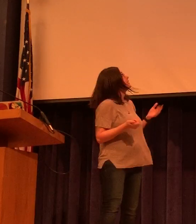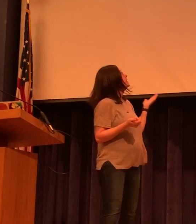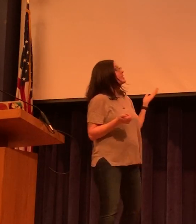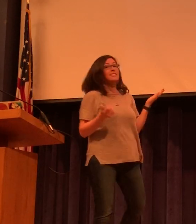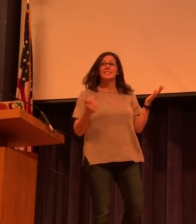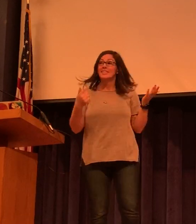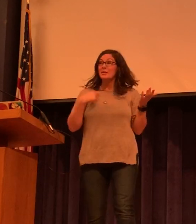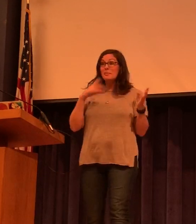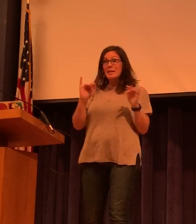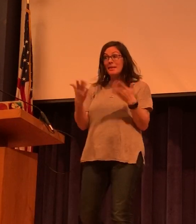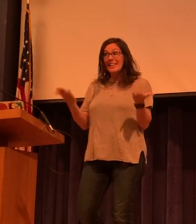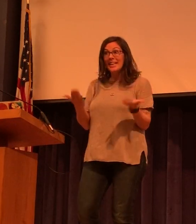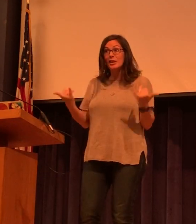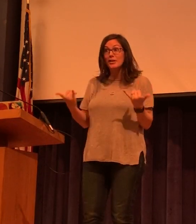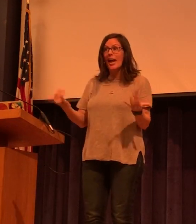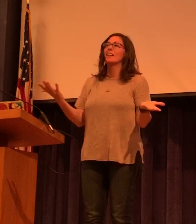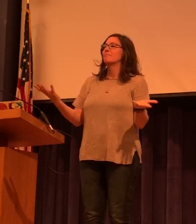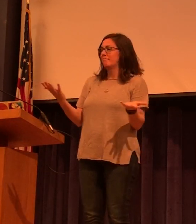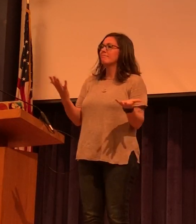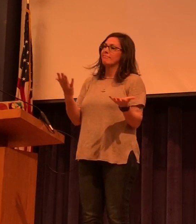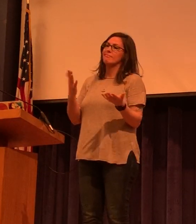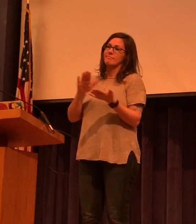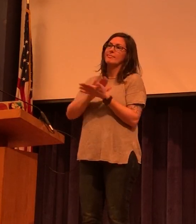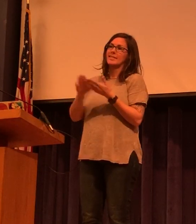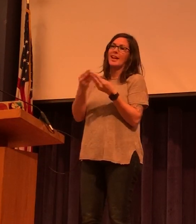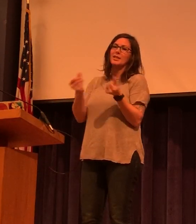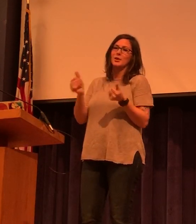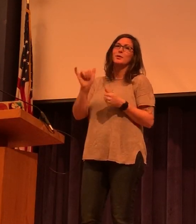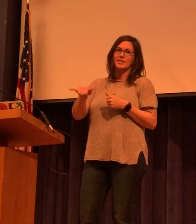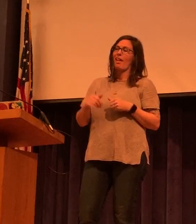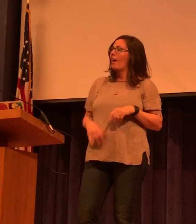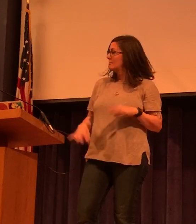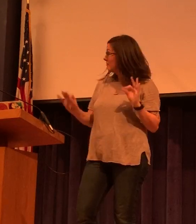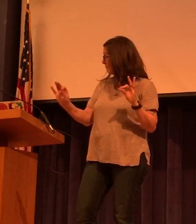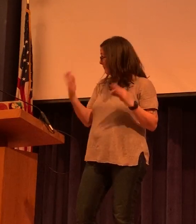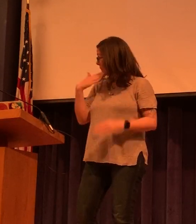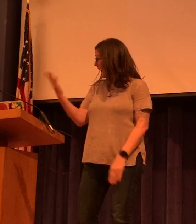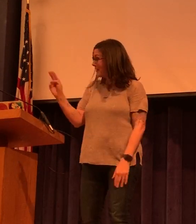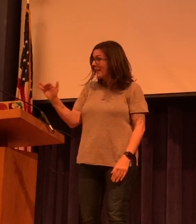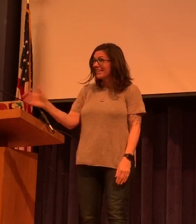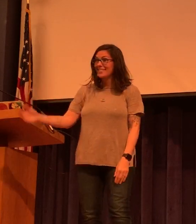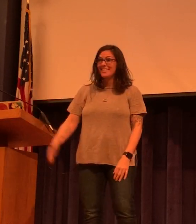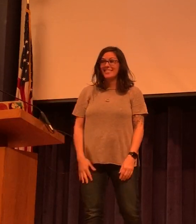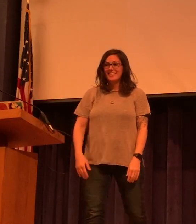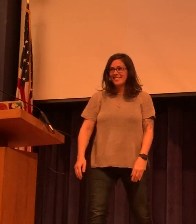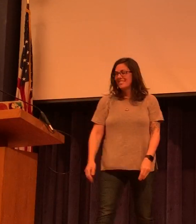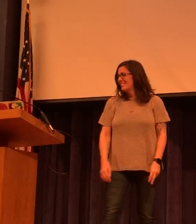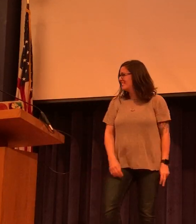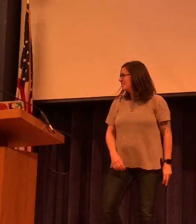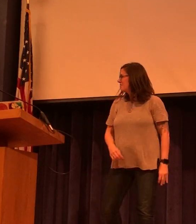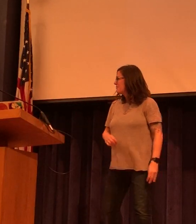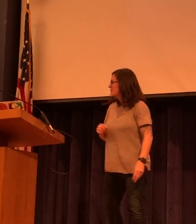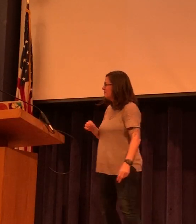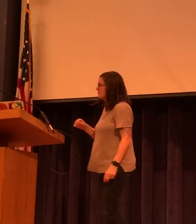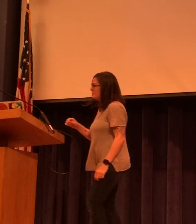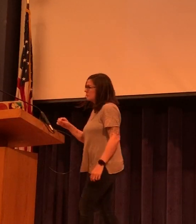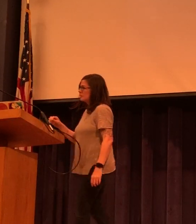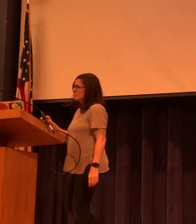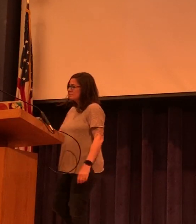However, an alternative to this is something that we saw in the program at this year's group. So thank